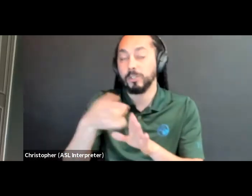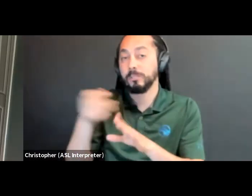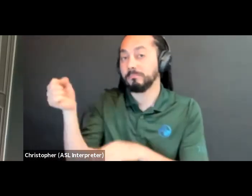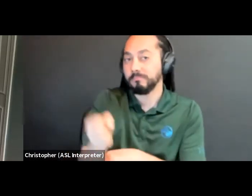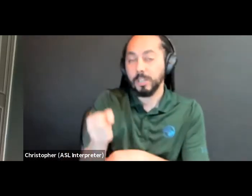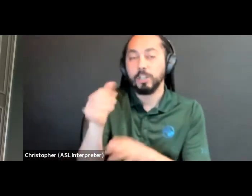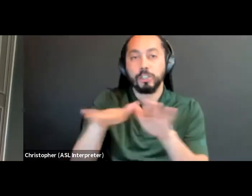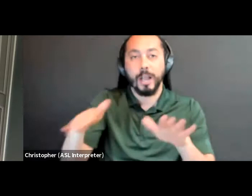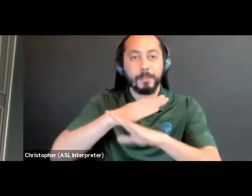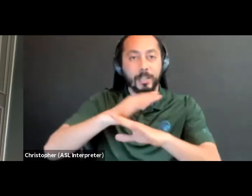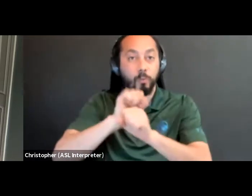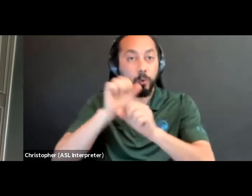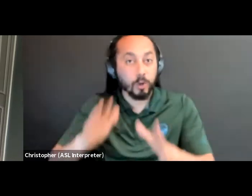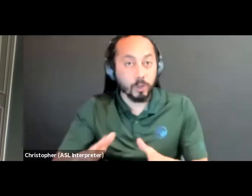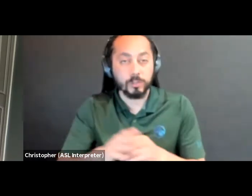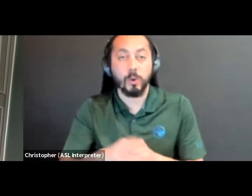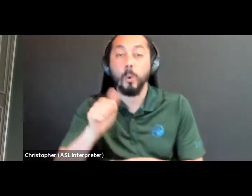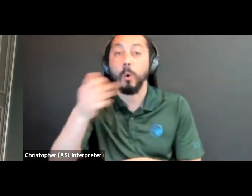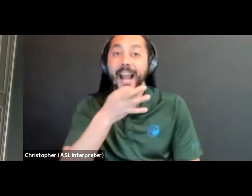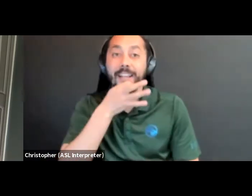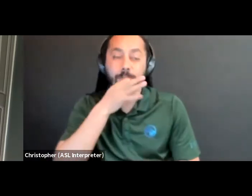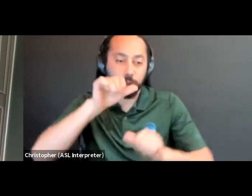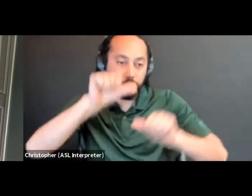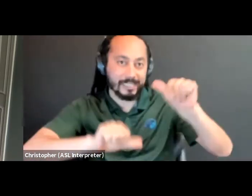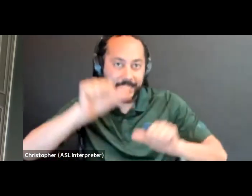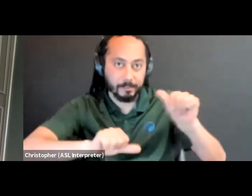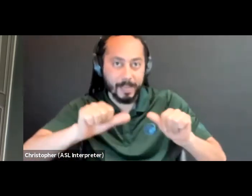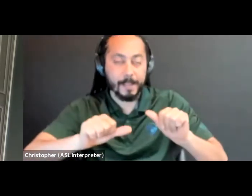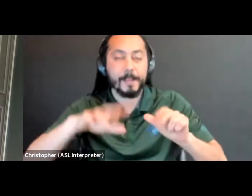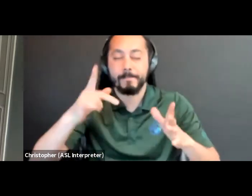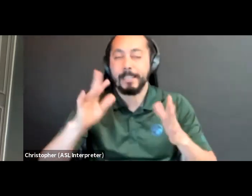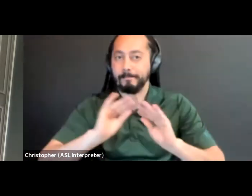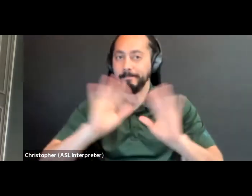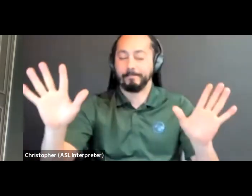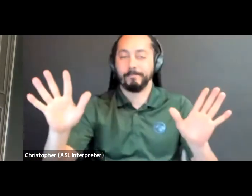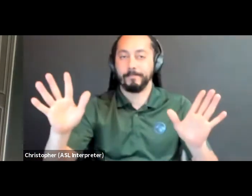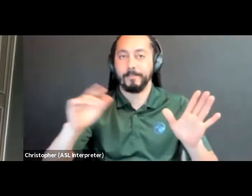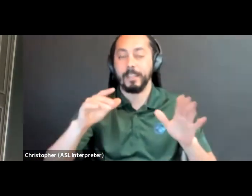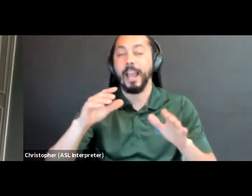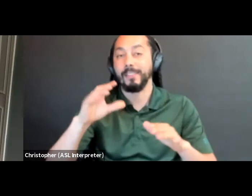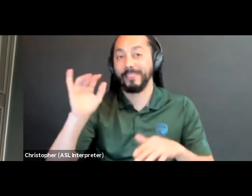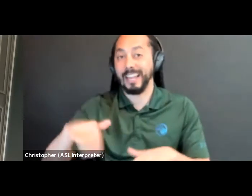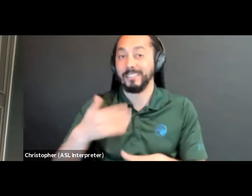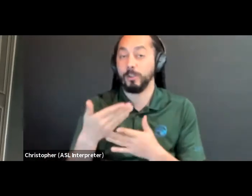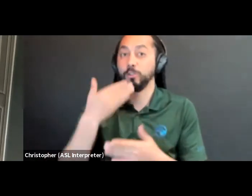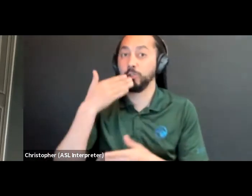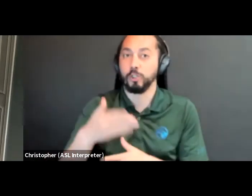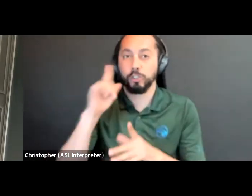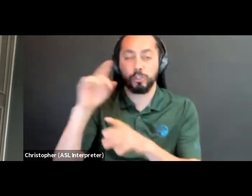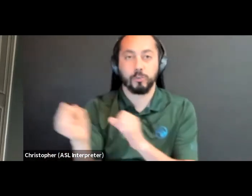workers or experts conducting family assessment that it become really an effective strategy that really